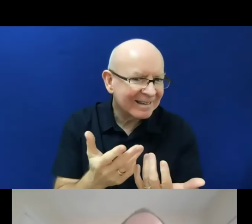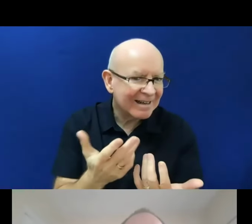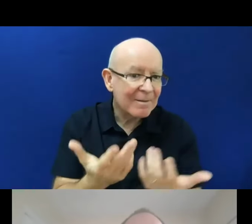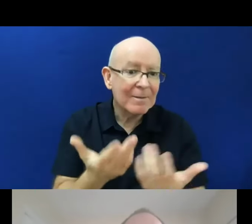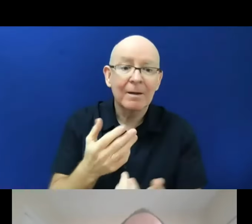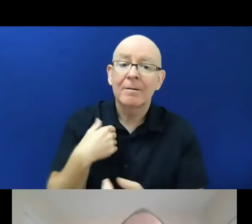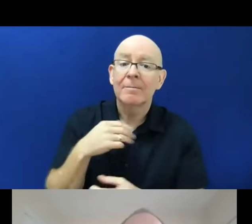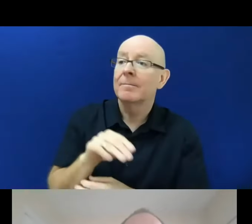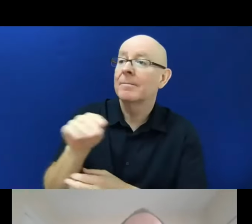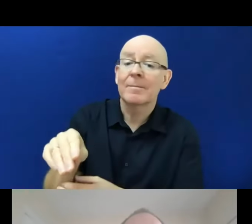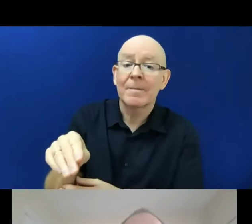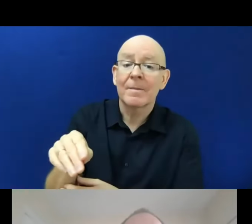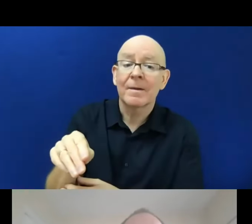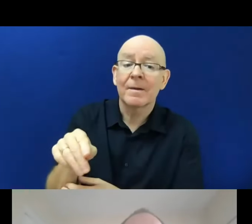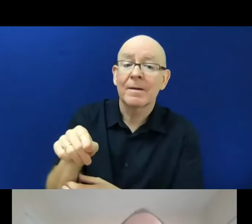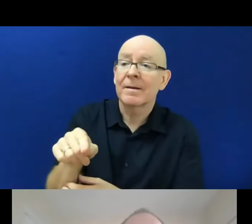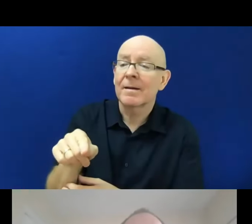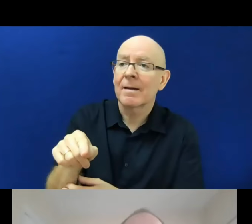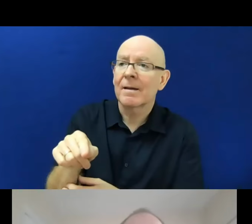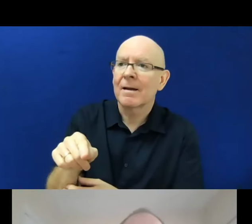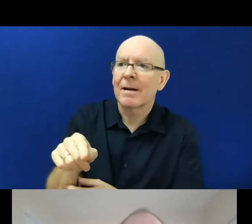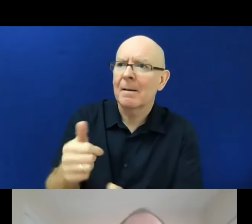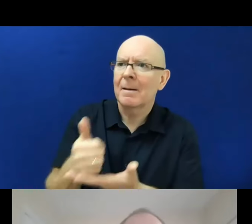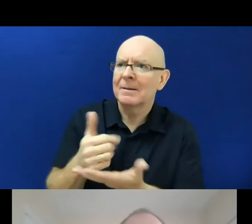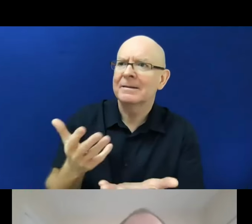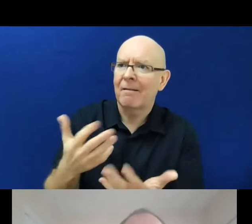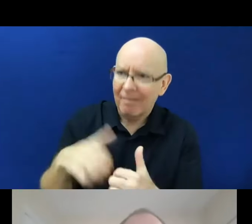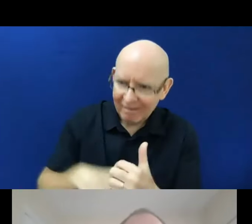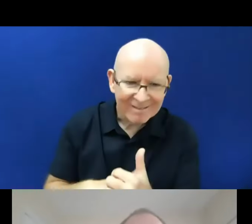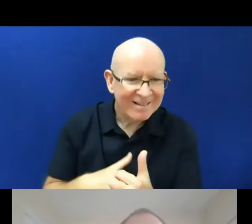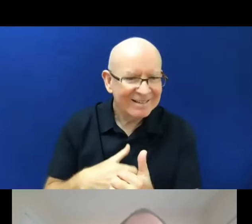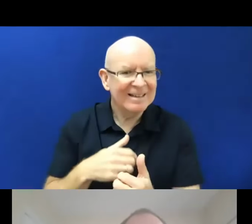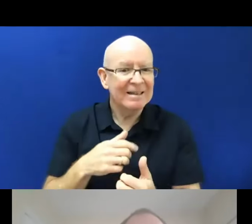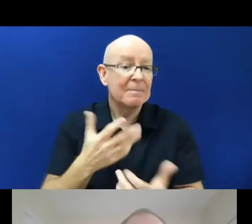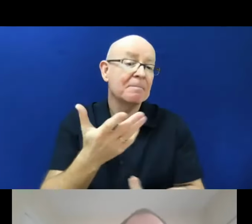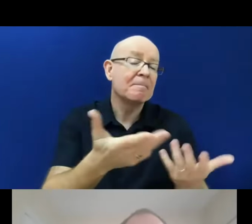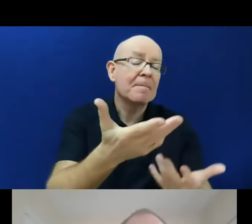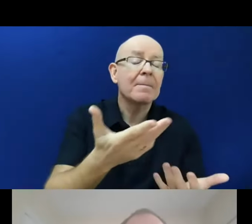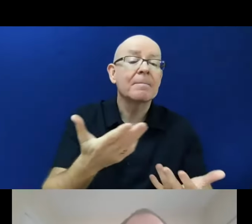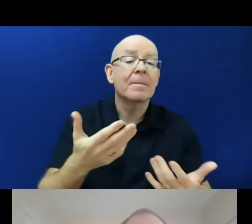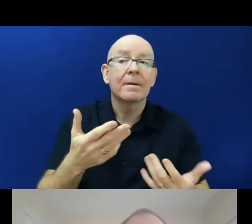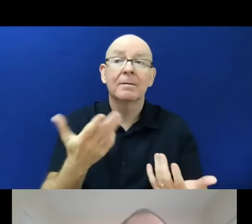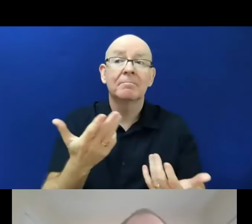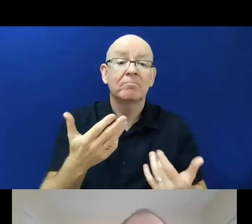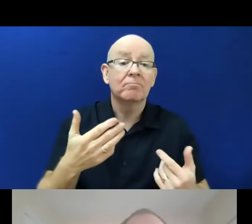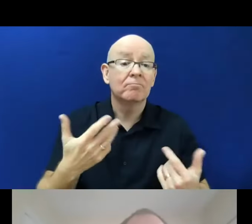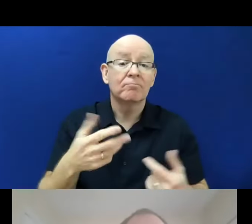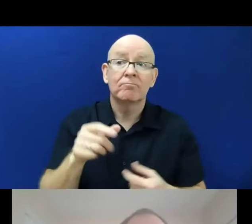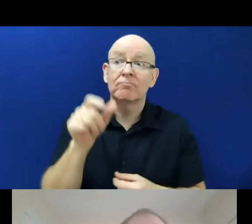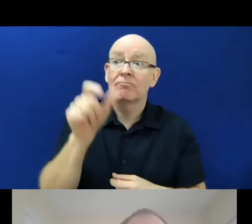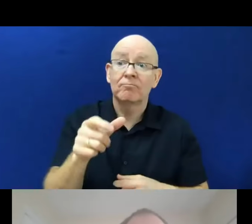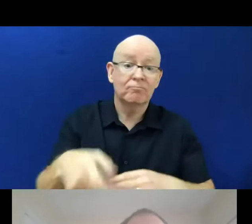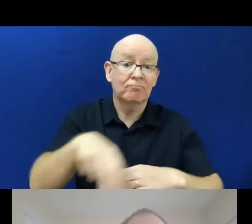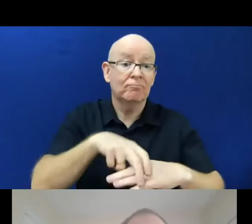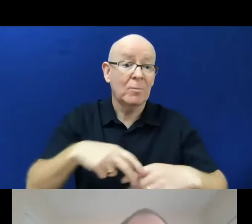a wheelchair. Now their needs are entirely different than mine. So it is very difficult unless you